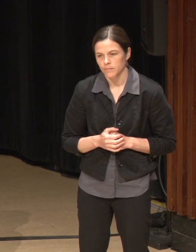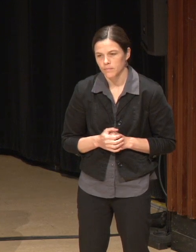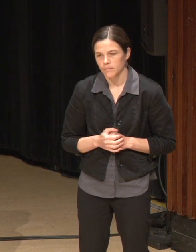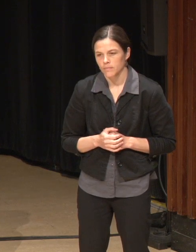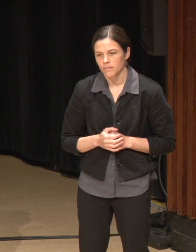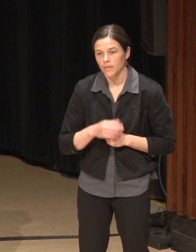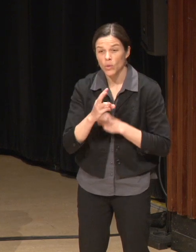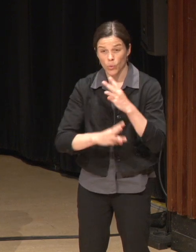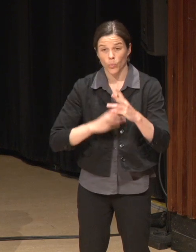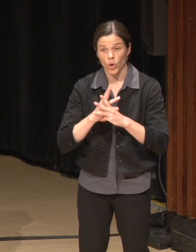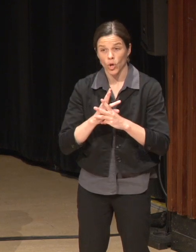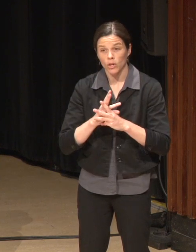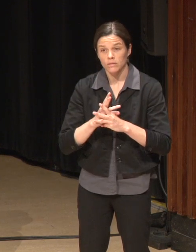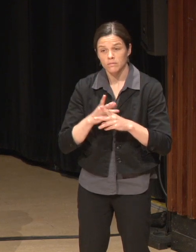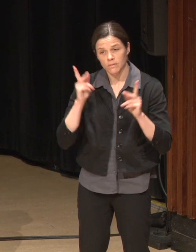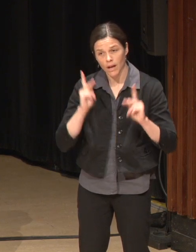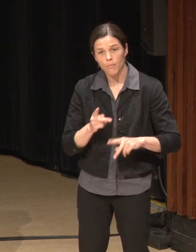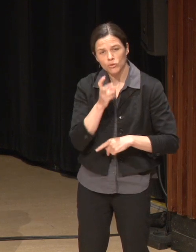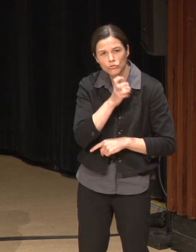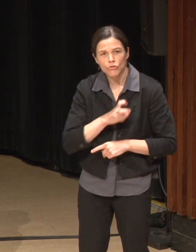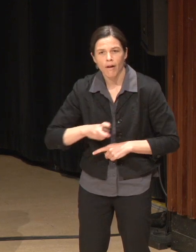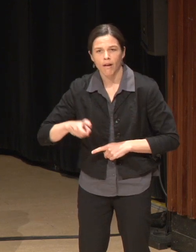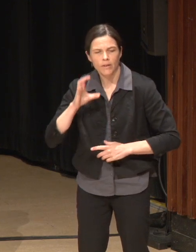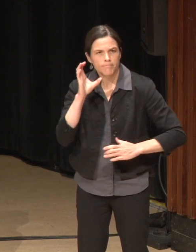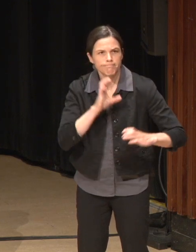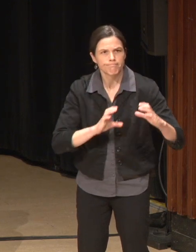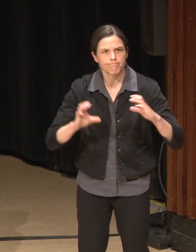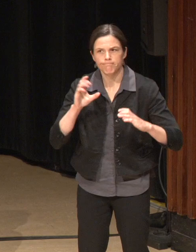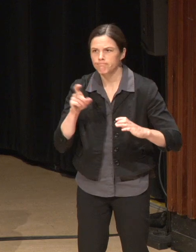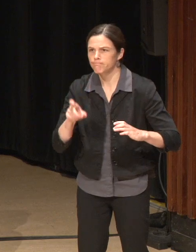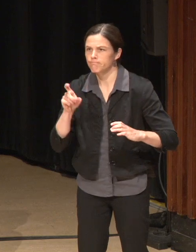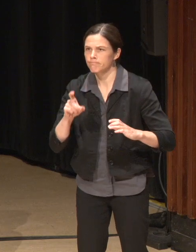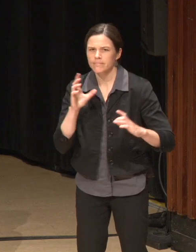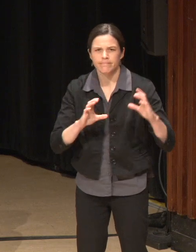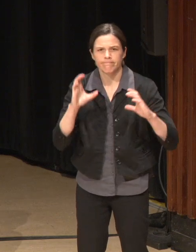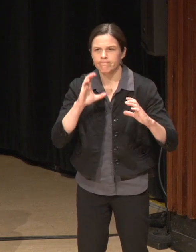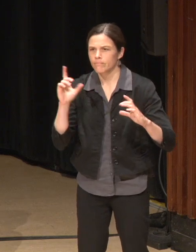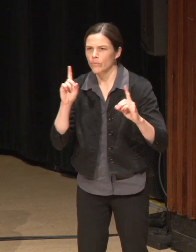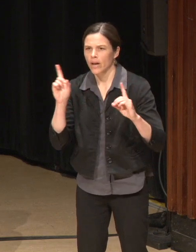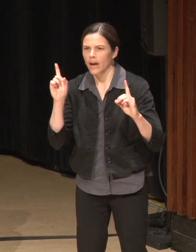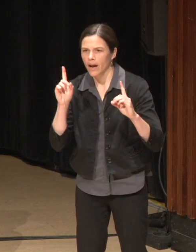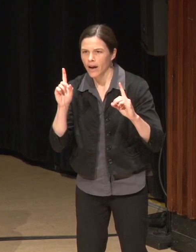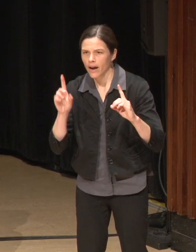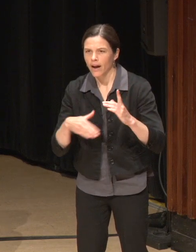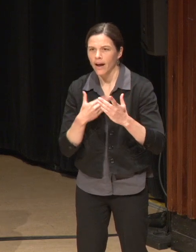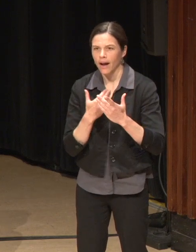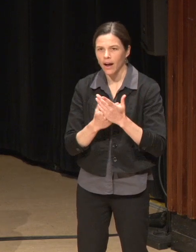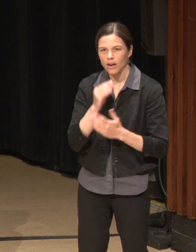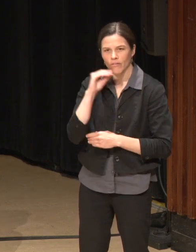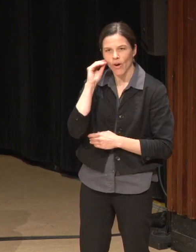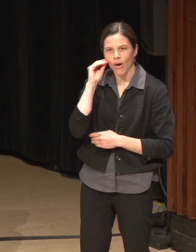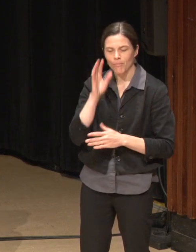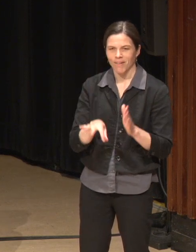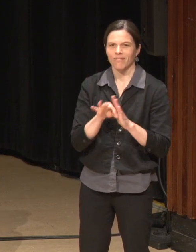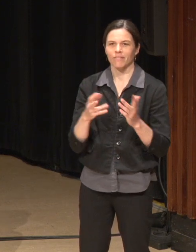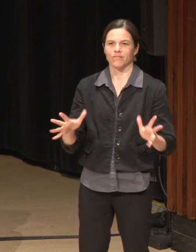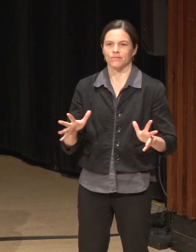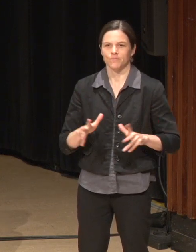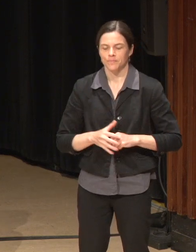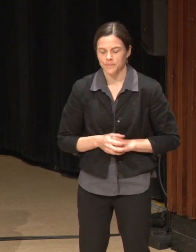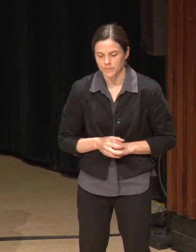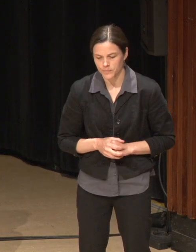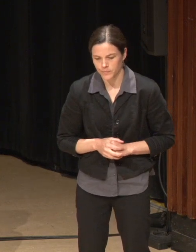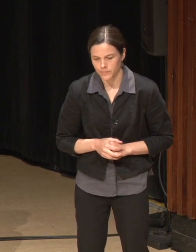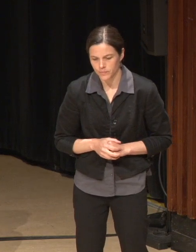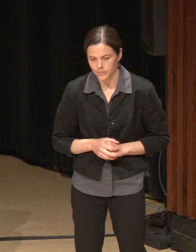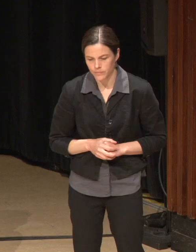world over in search of what they need, and then they return home to find it." You know, a number of years ago, I was